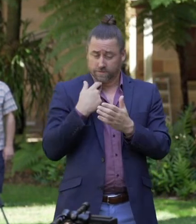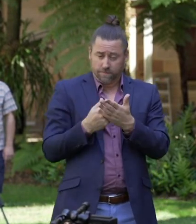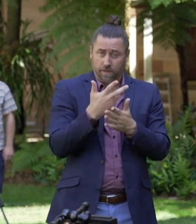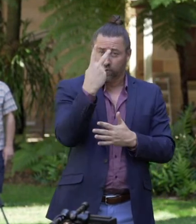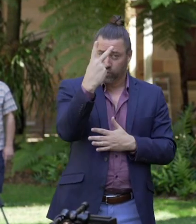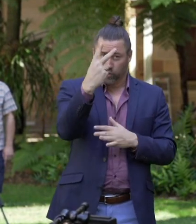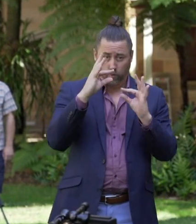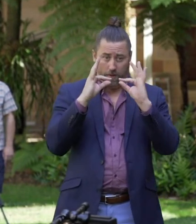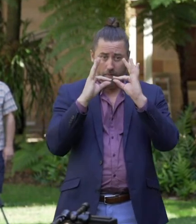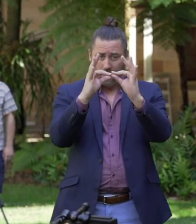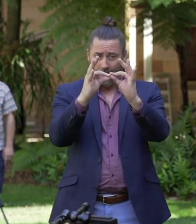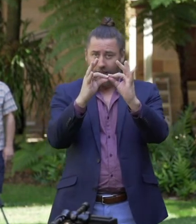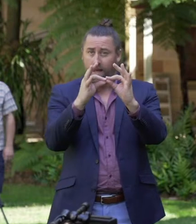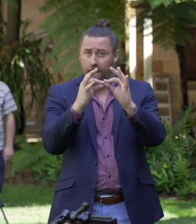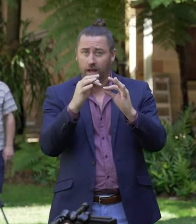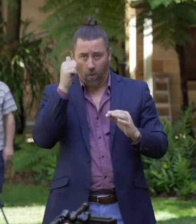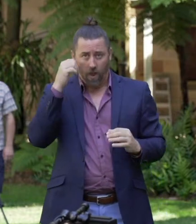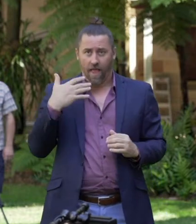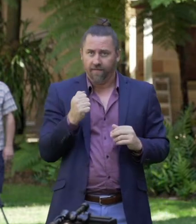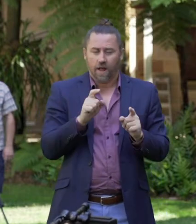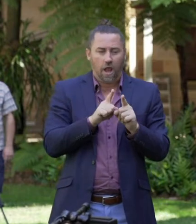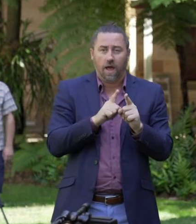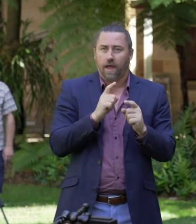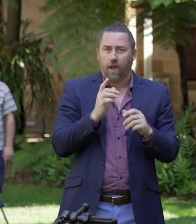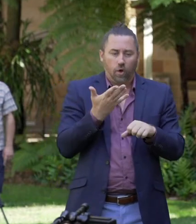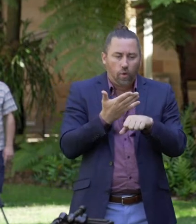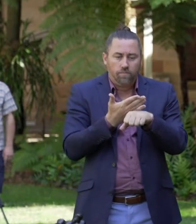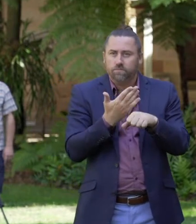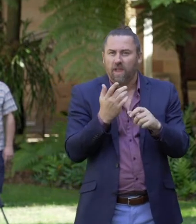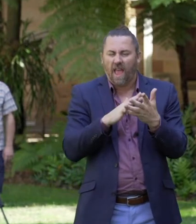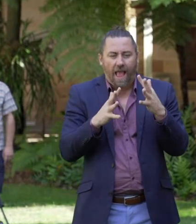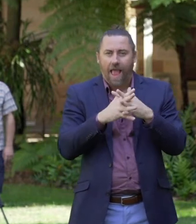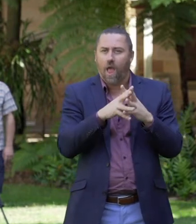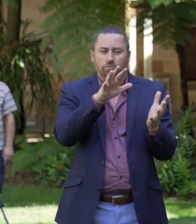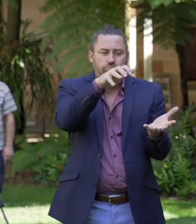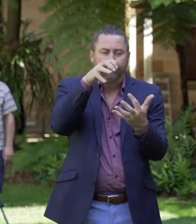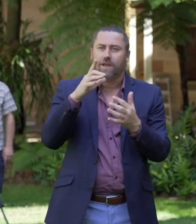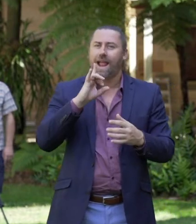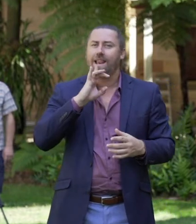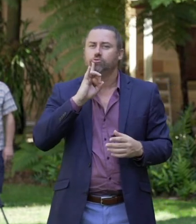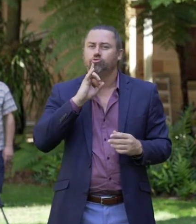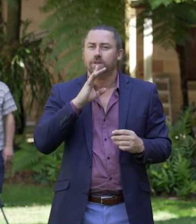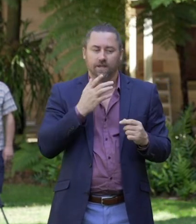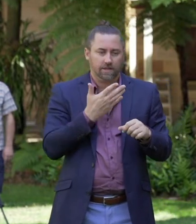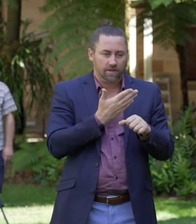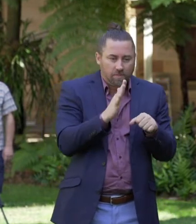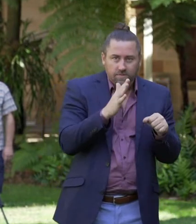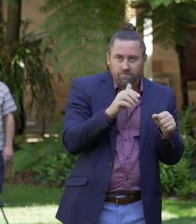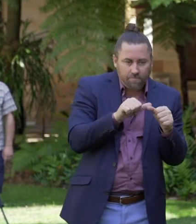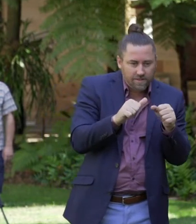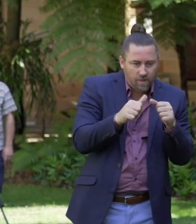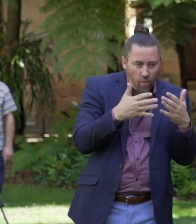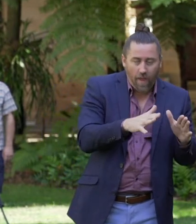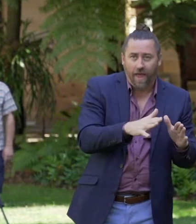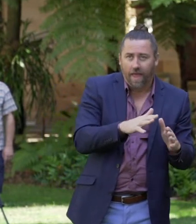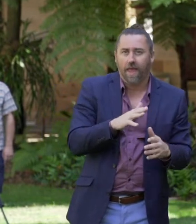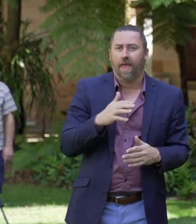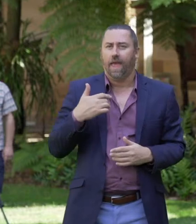energy and electricity storage here in Queensland. And since then, despite inking deals with other